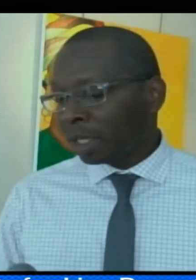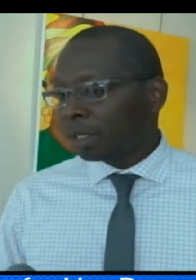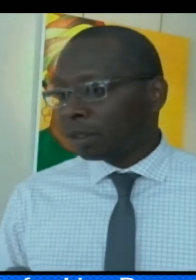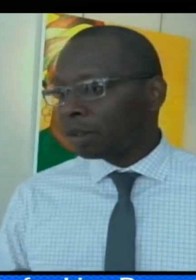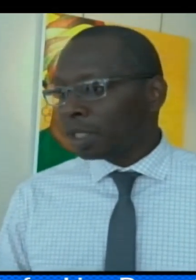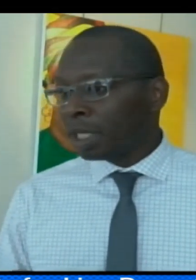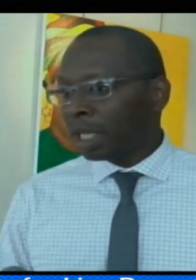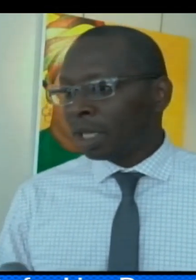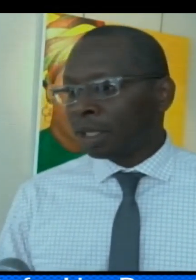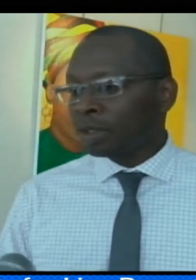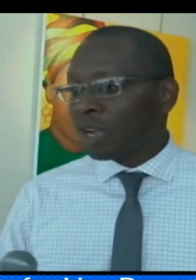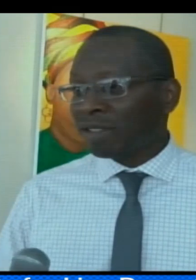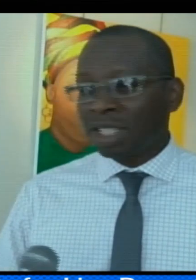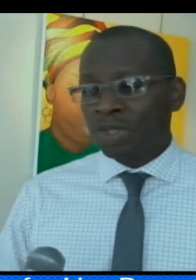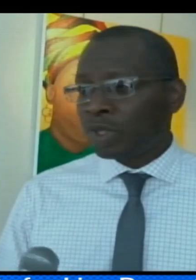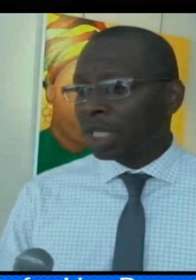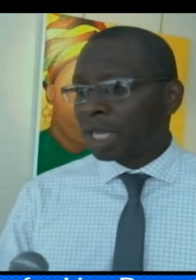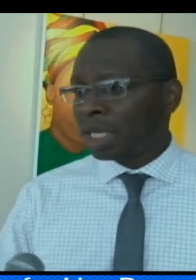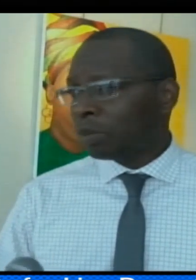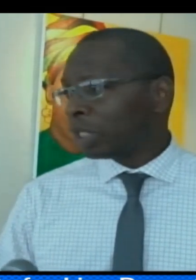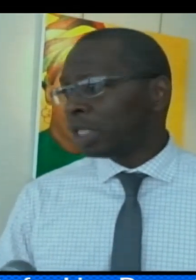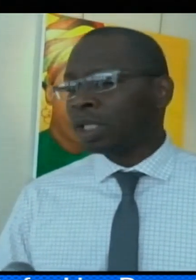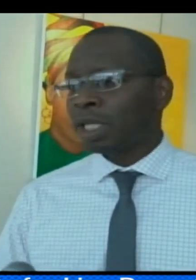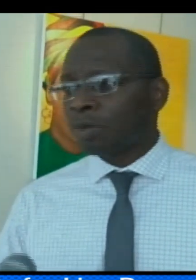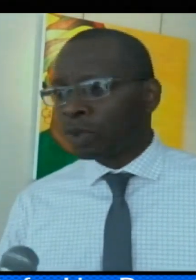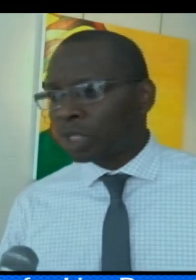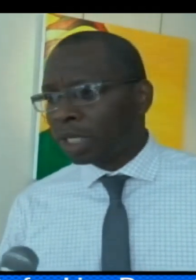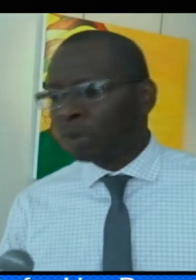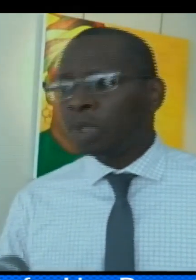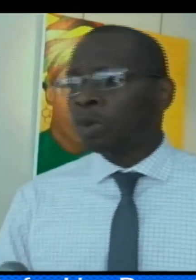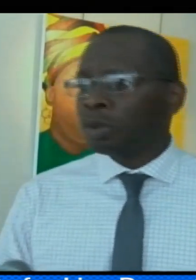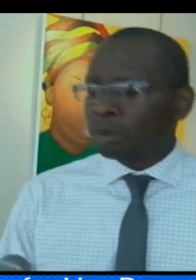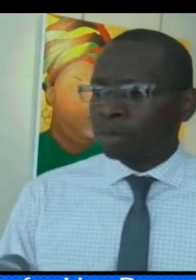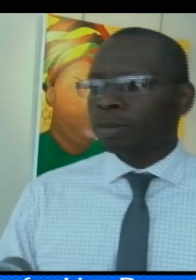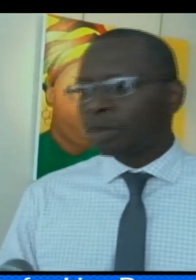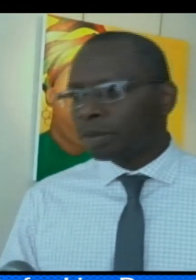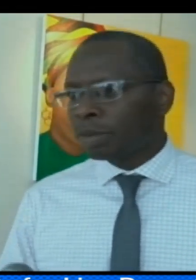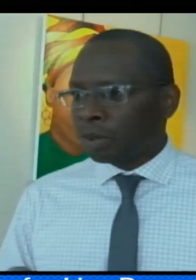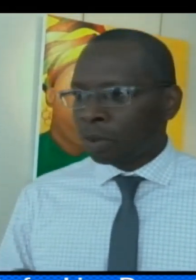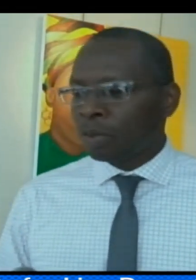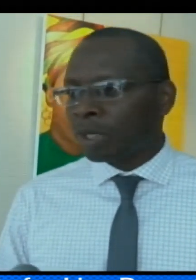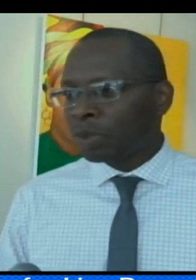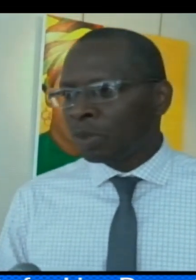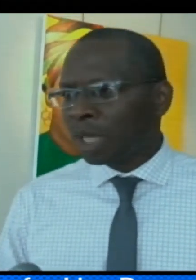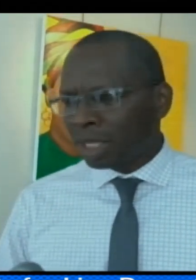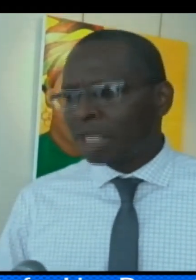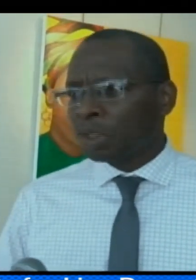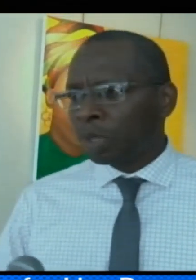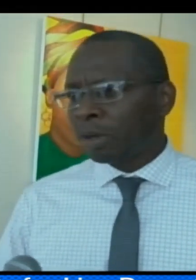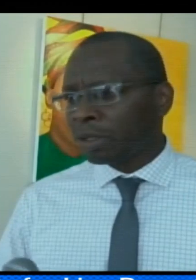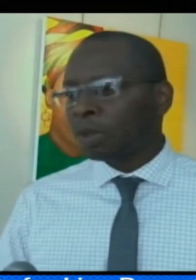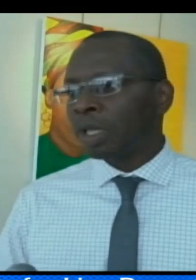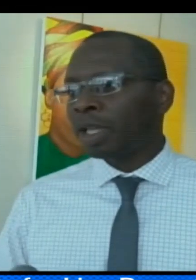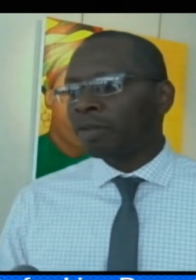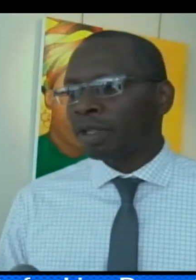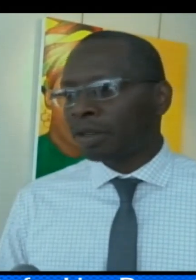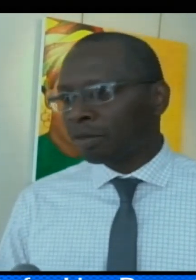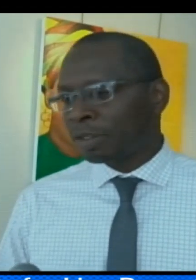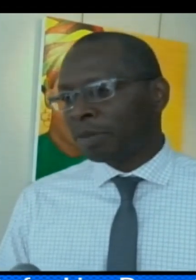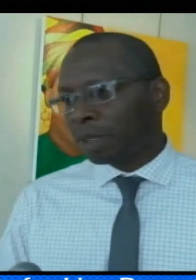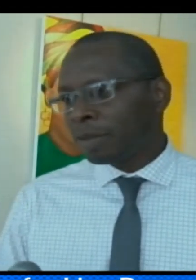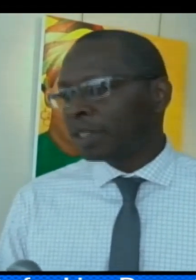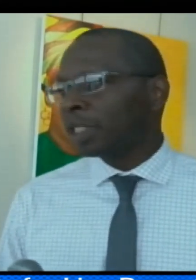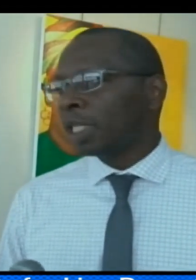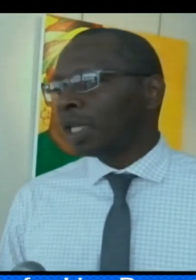verify their travel history and their potential exposure, then we know what we're doing. And in addition, we are also looking